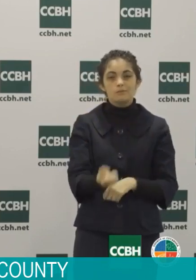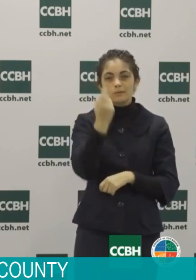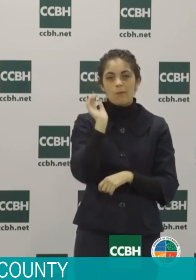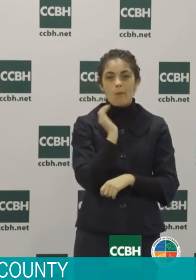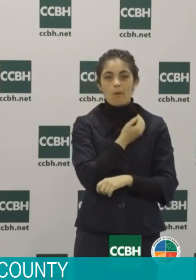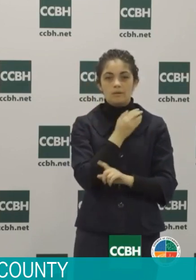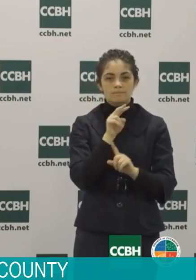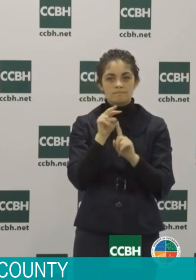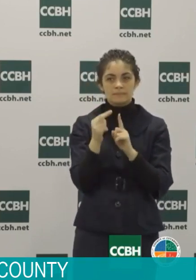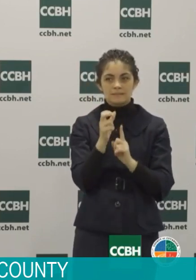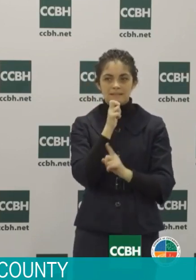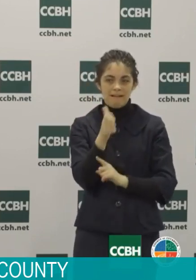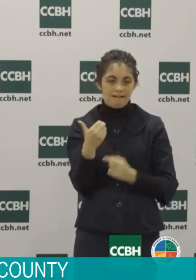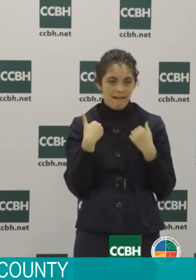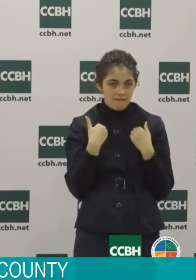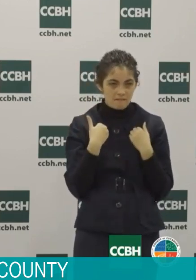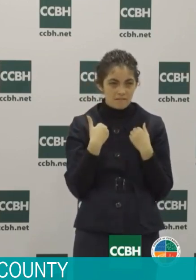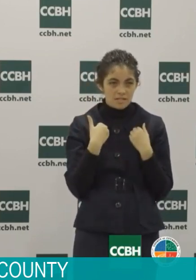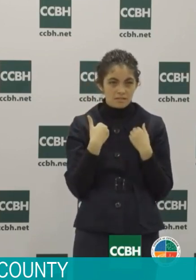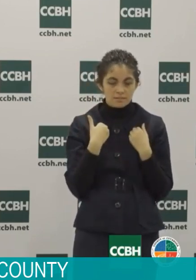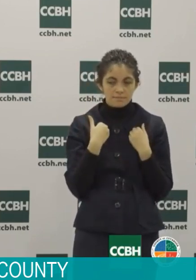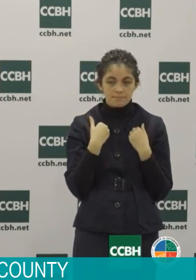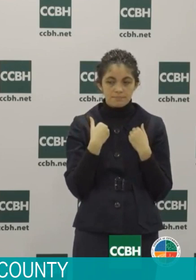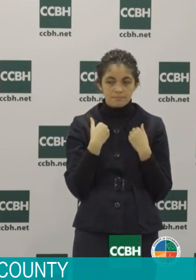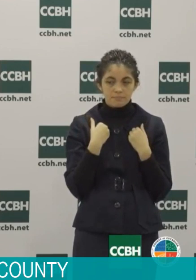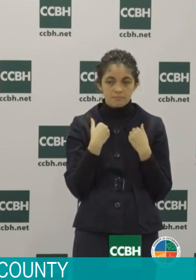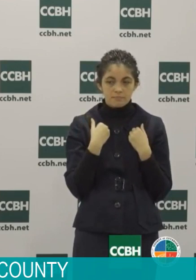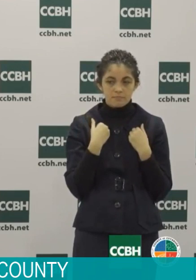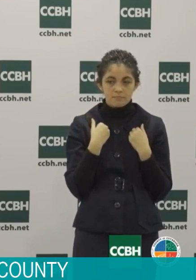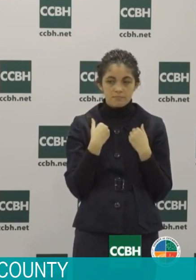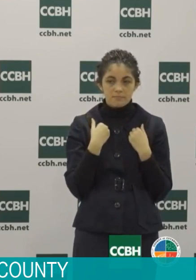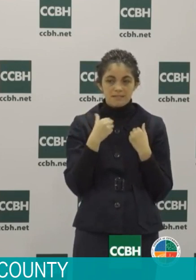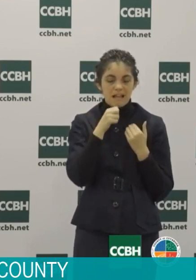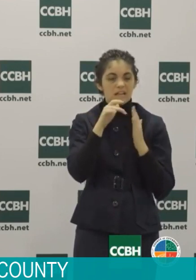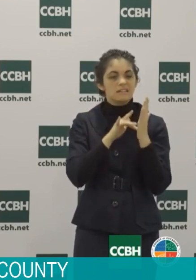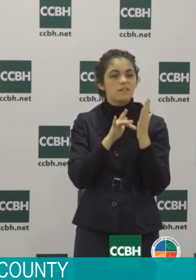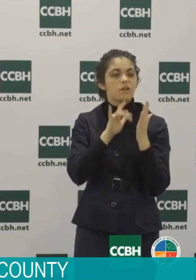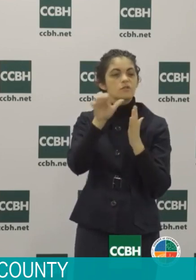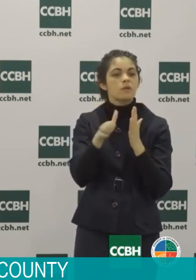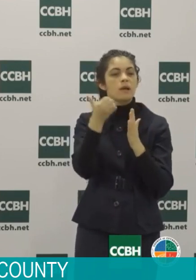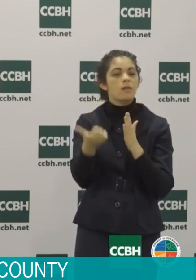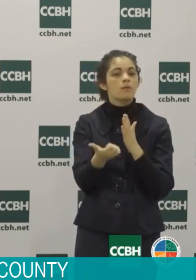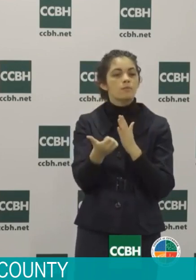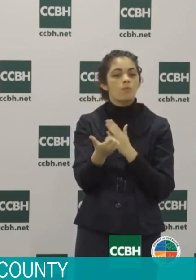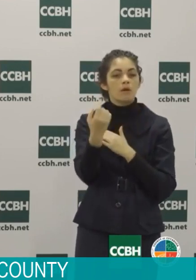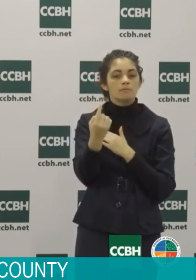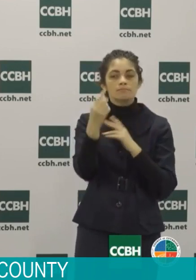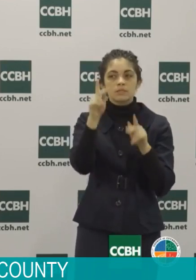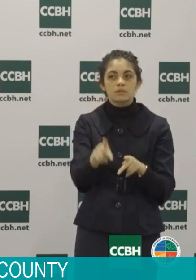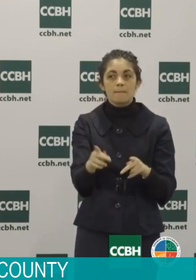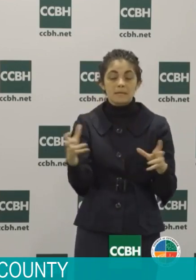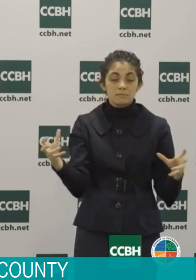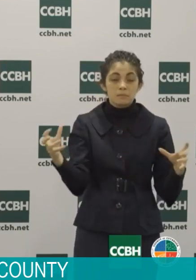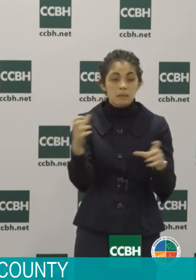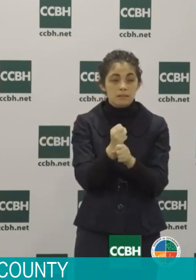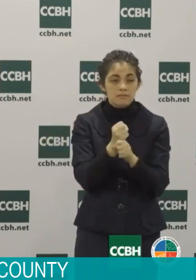our intention is not to take any one business or owner. This is about the